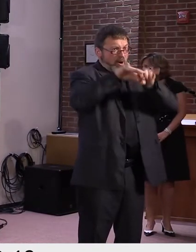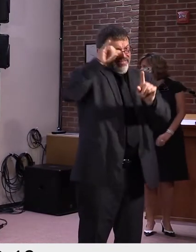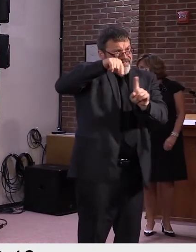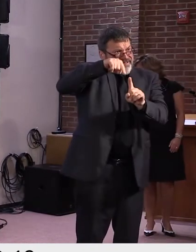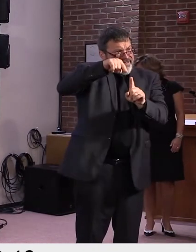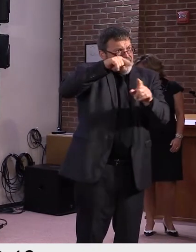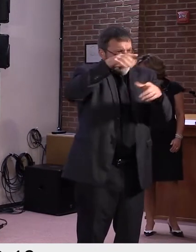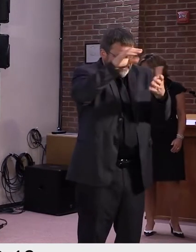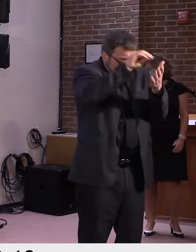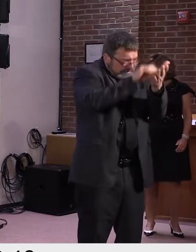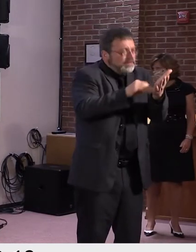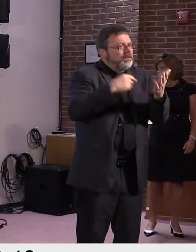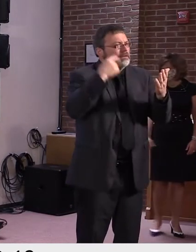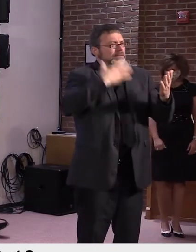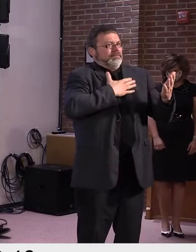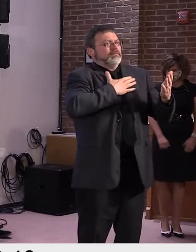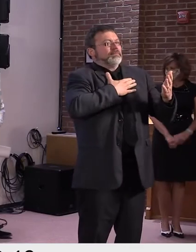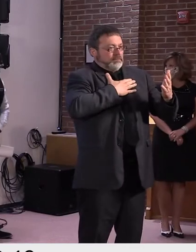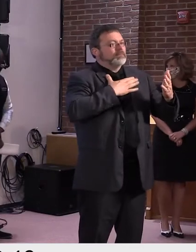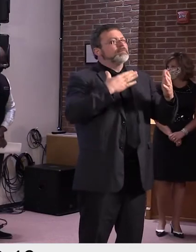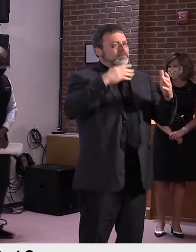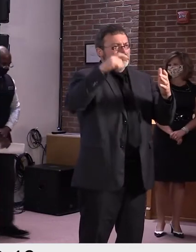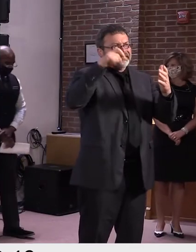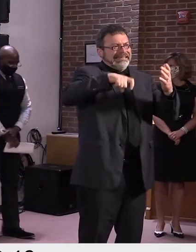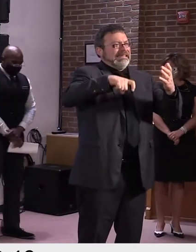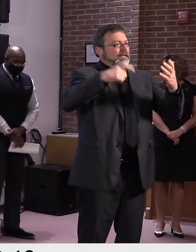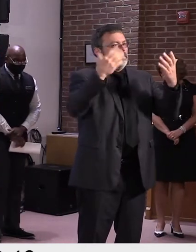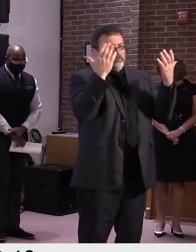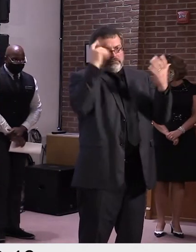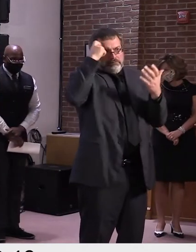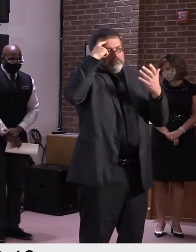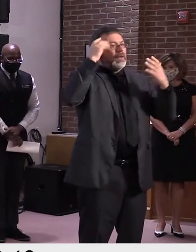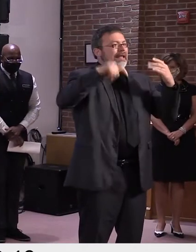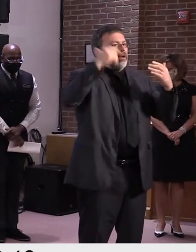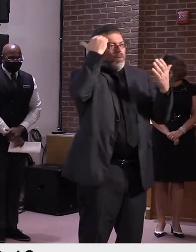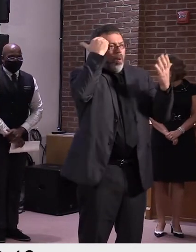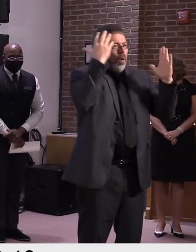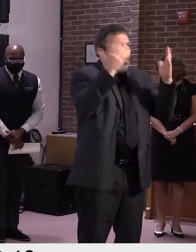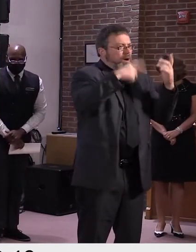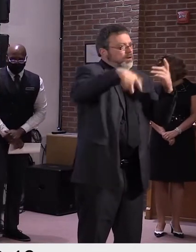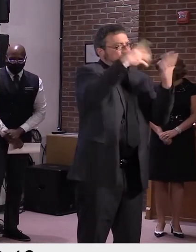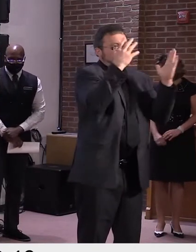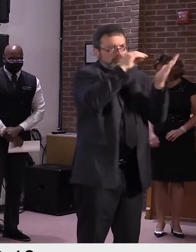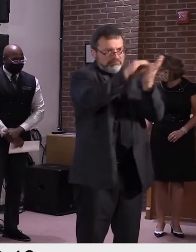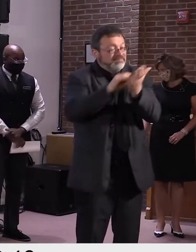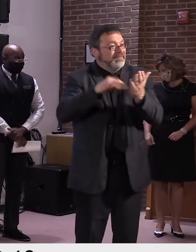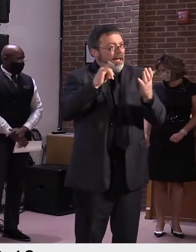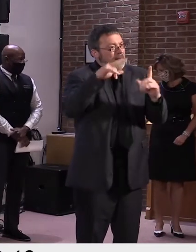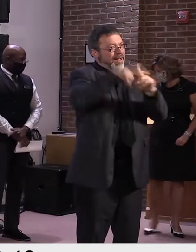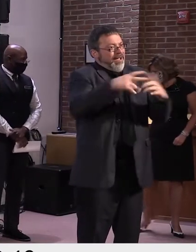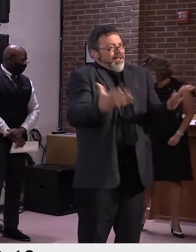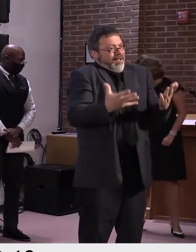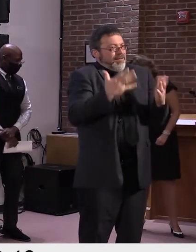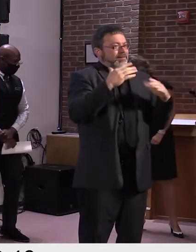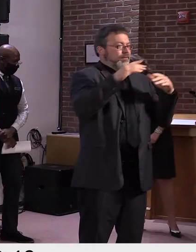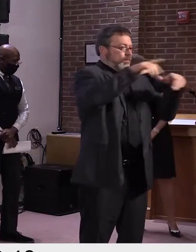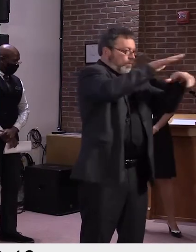It makes sure we have fair representation at all levels of government and determines the level of federal funds we